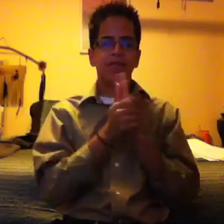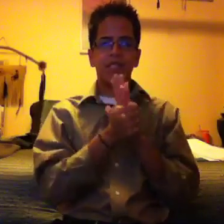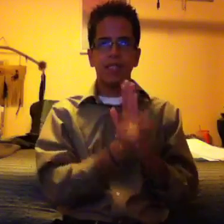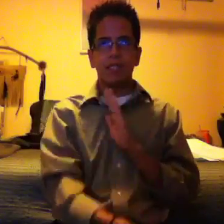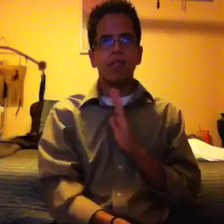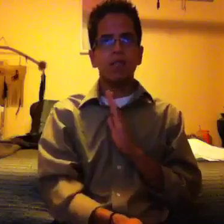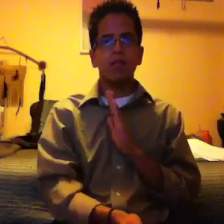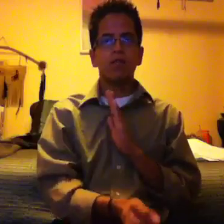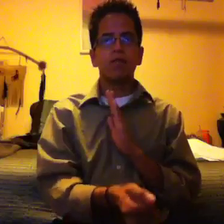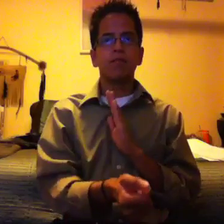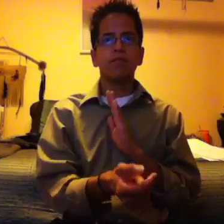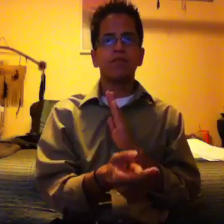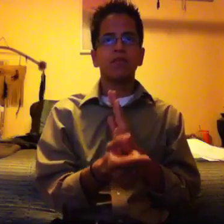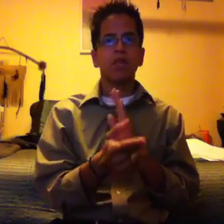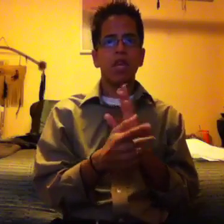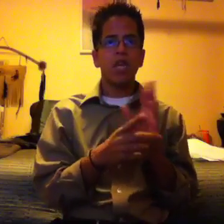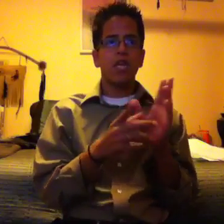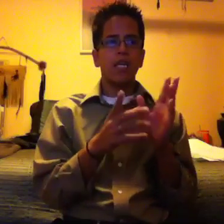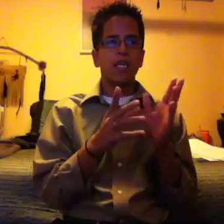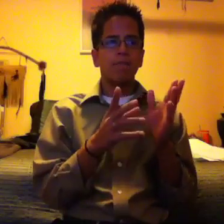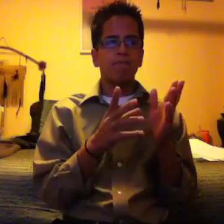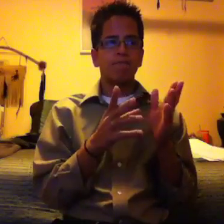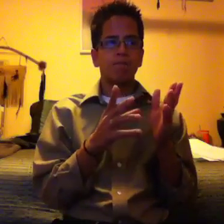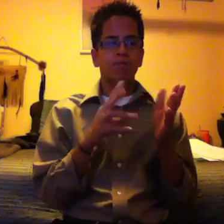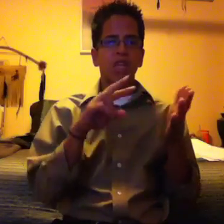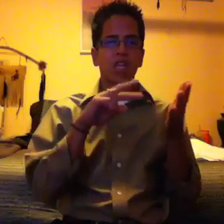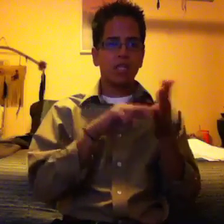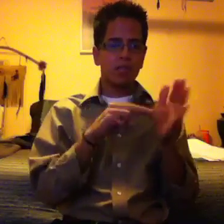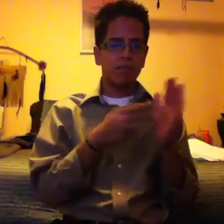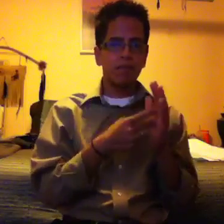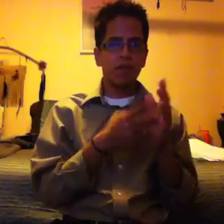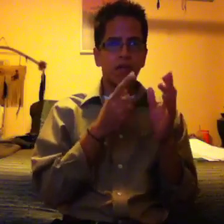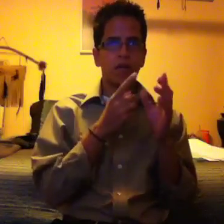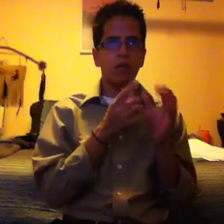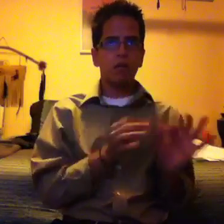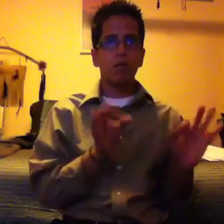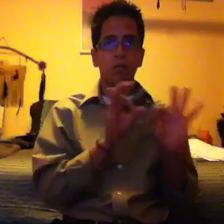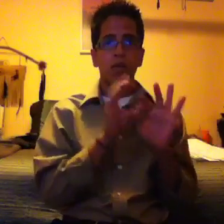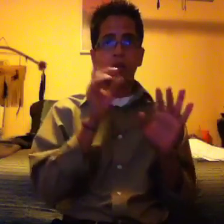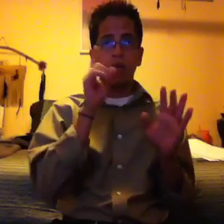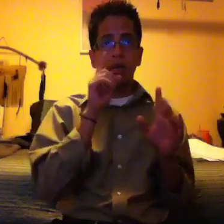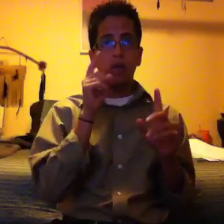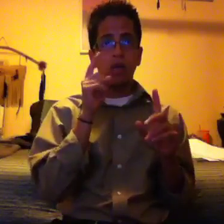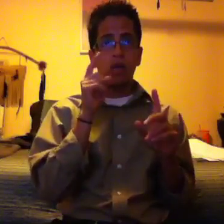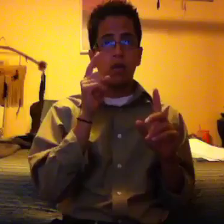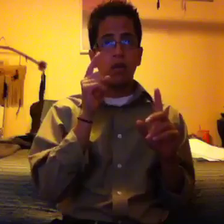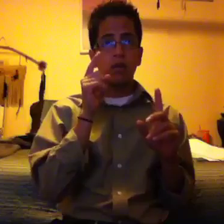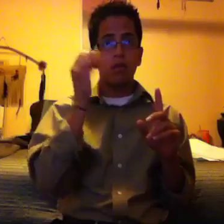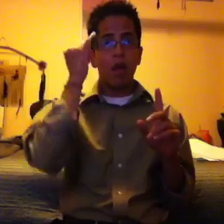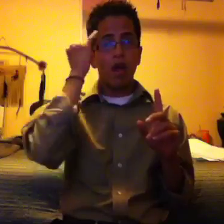idea statements, and there's the activity that kind of brings it into practice in a sort of academic